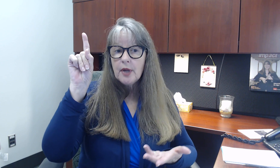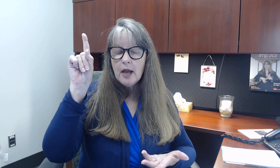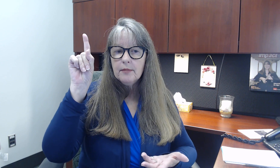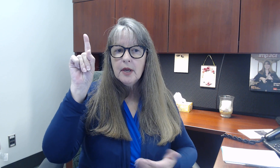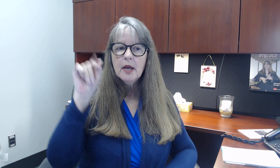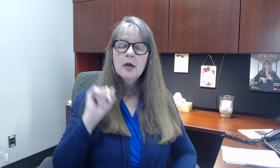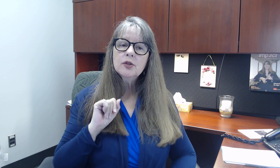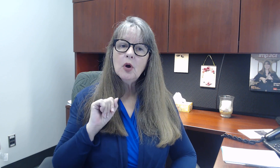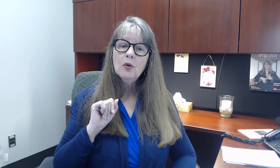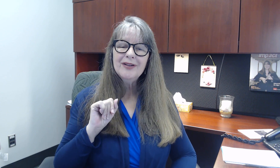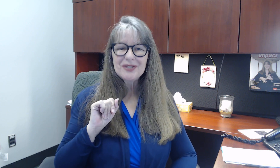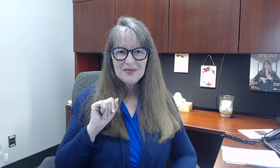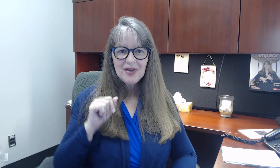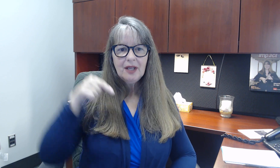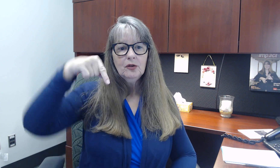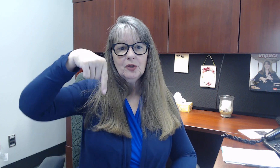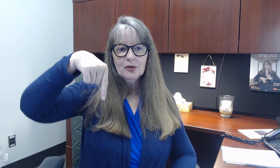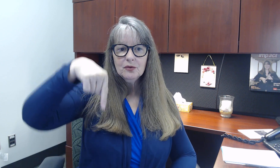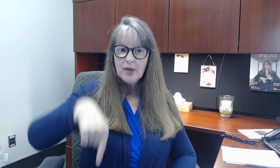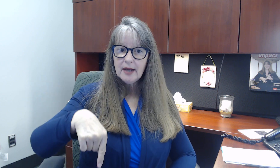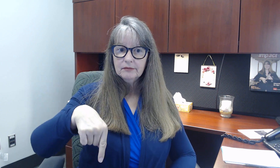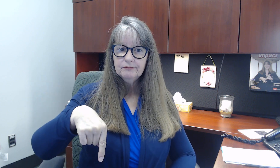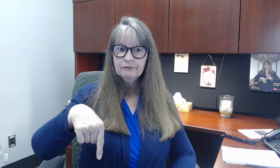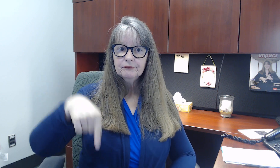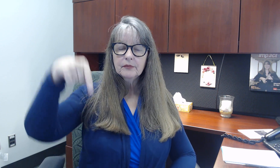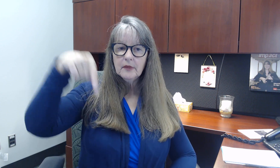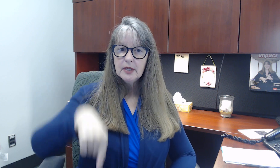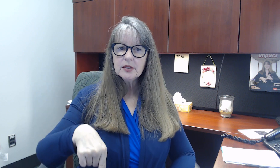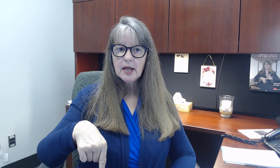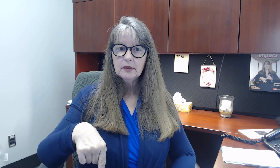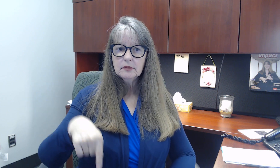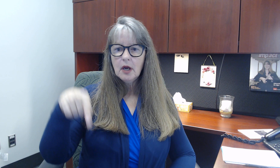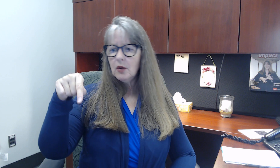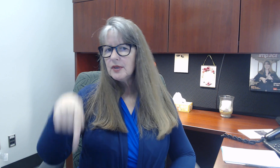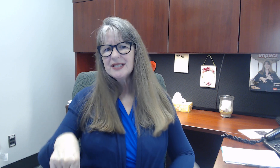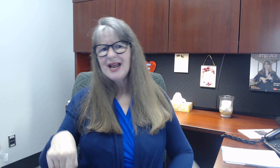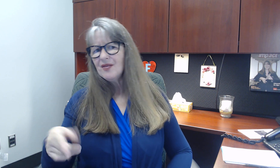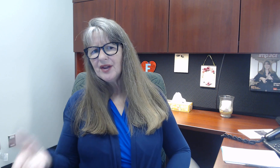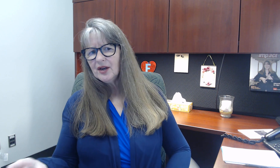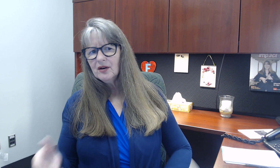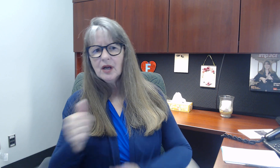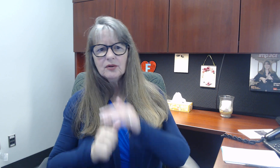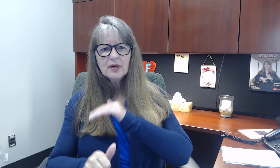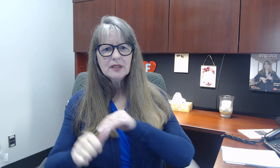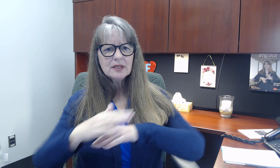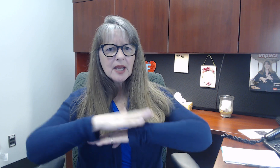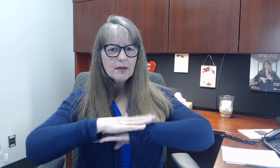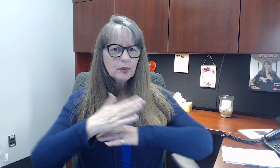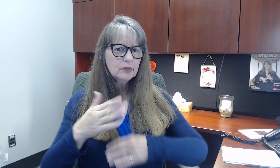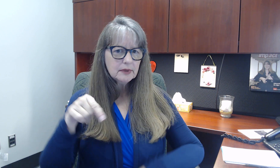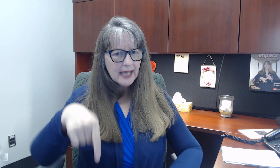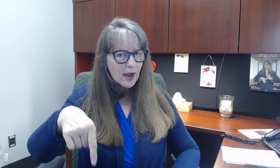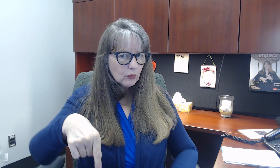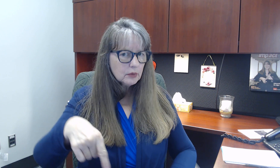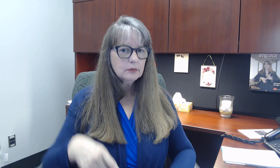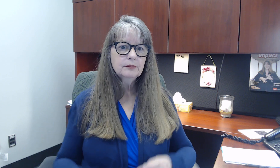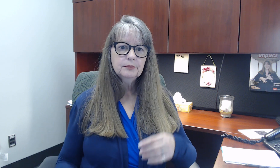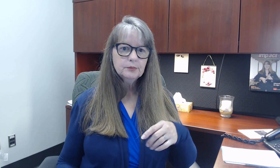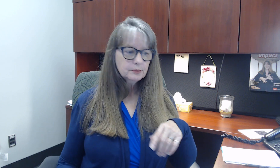up. So in the same vein, you can do down. It's down. Oh, it's down there underneath the table. Down.